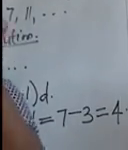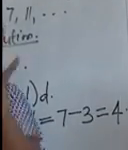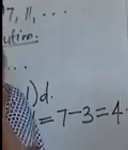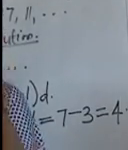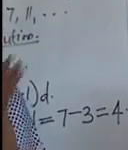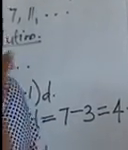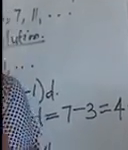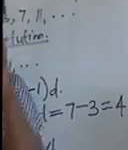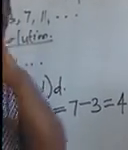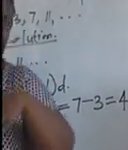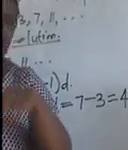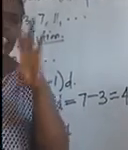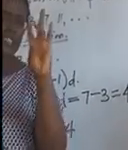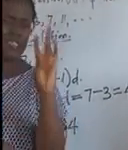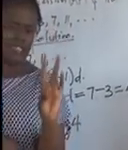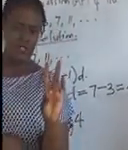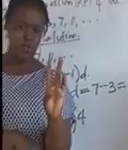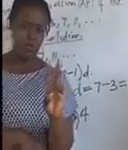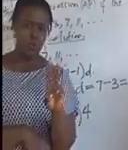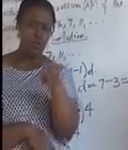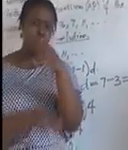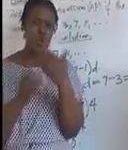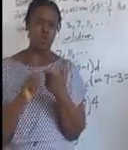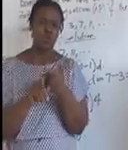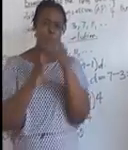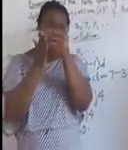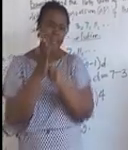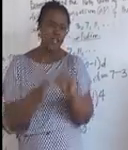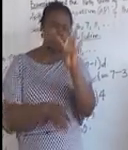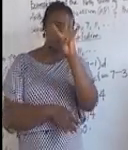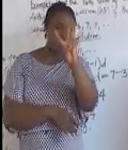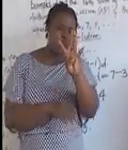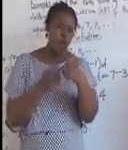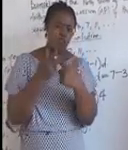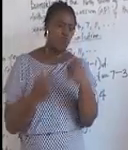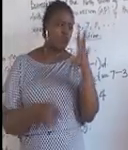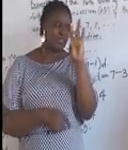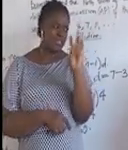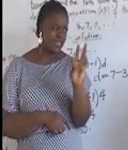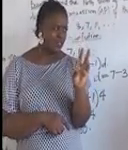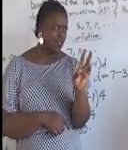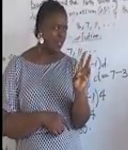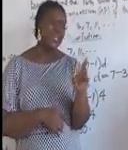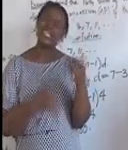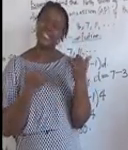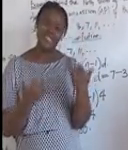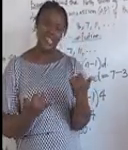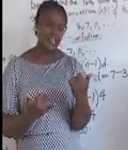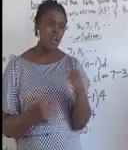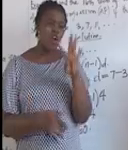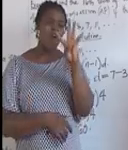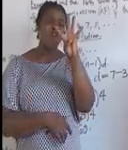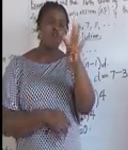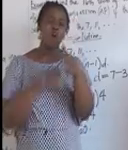is negative. You are taking 7 away from 4. Mathematically, what we do is that 4